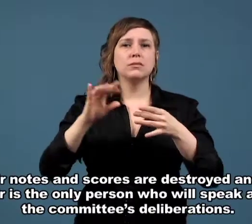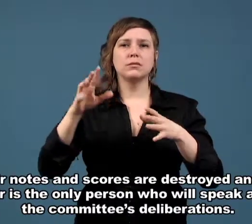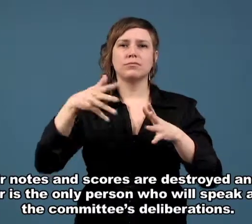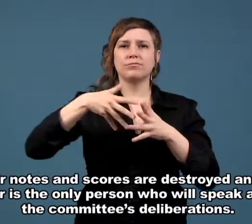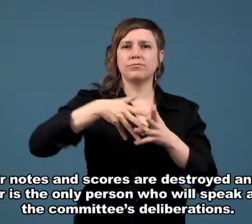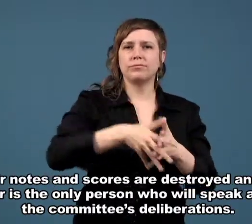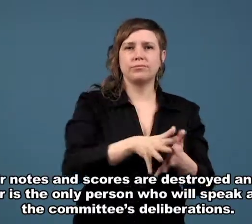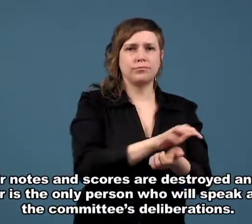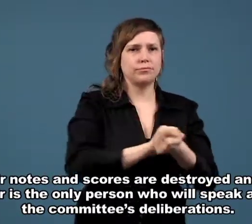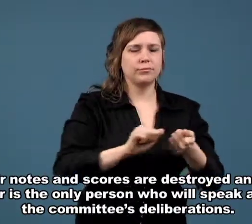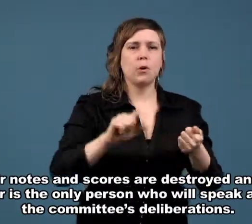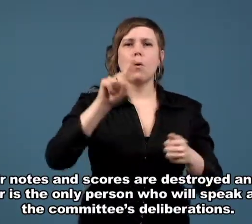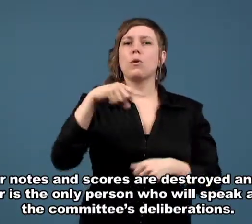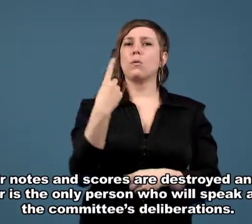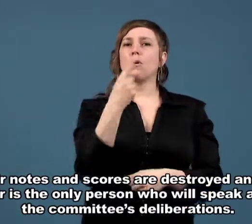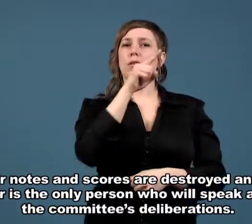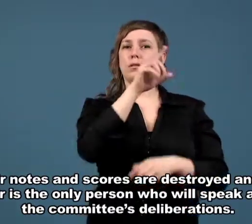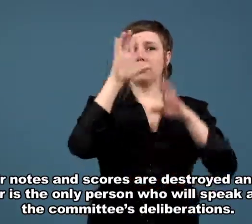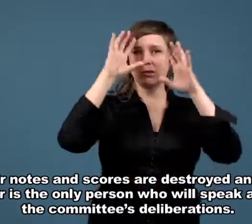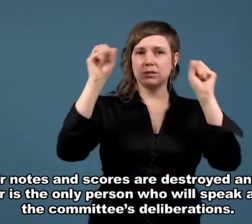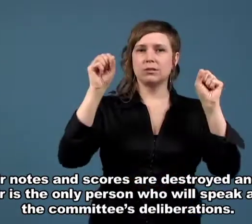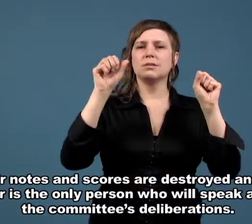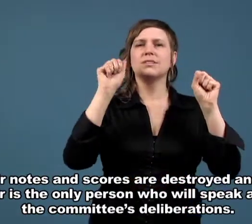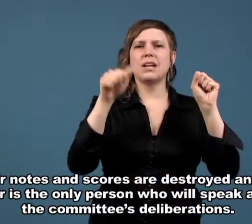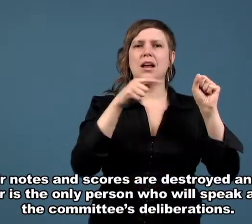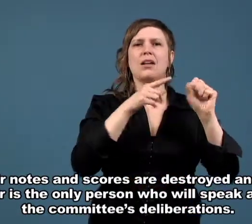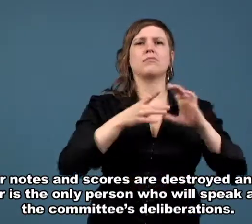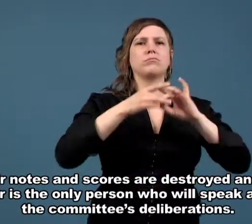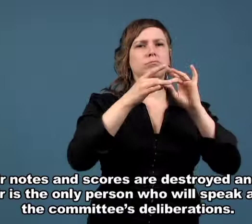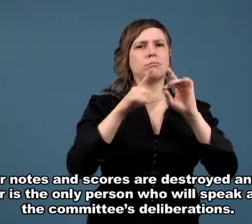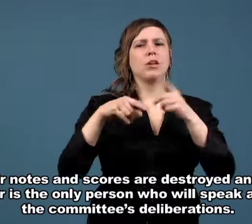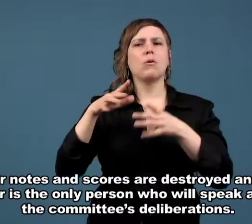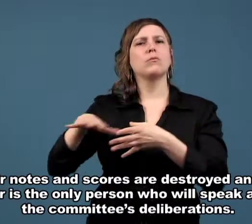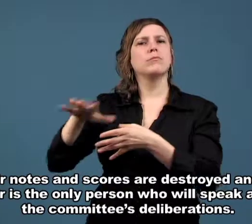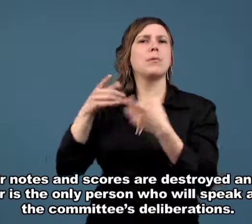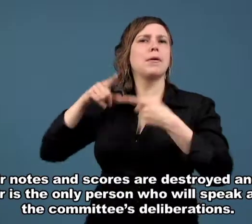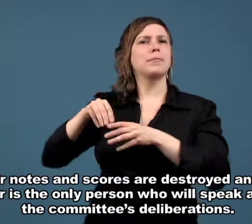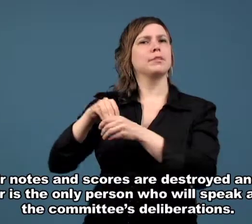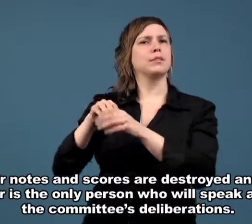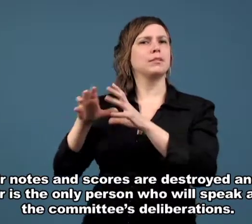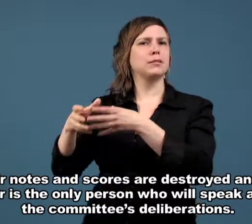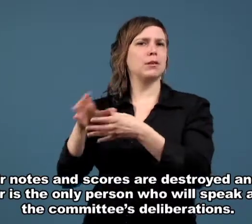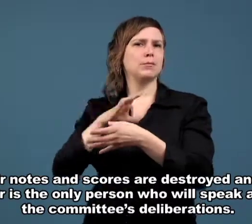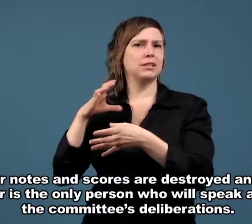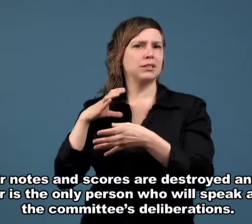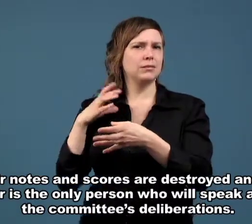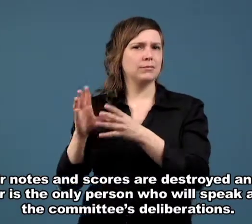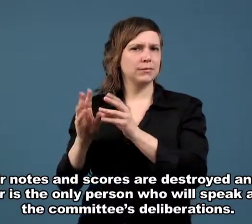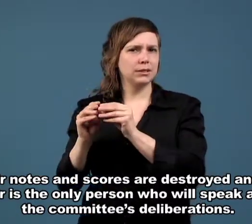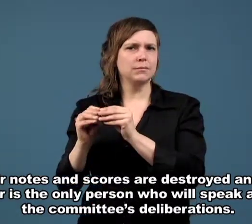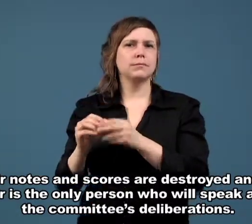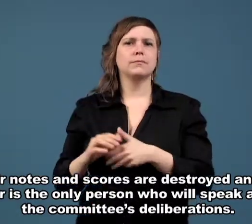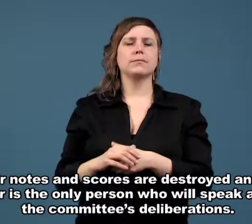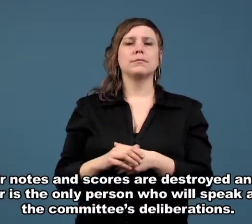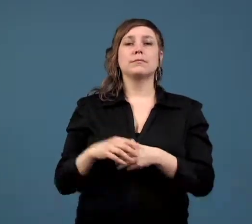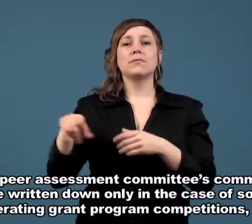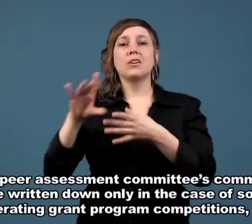Their notes and scores are destroyed, and the chair is the only person who will speak about the committee's deliberations. The